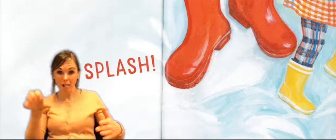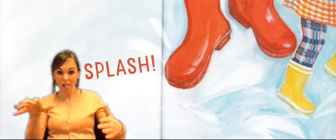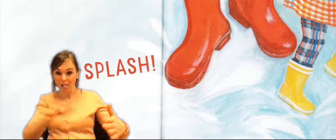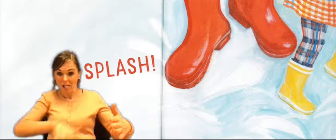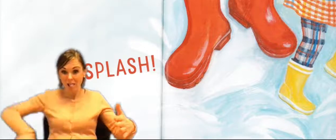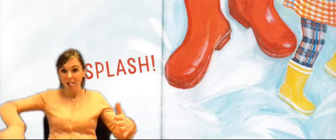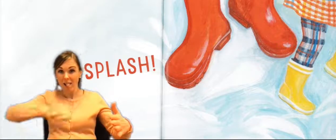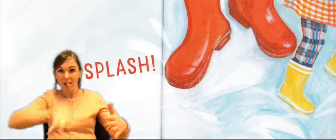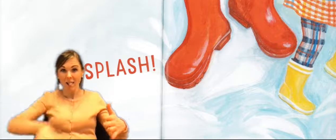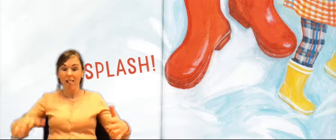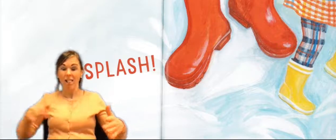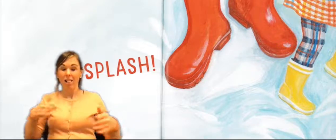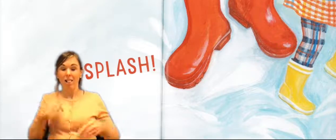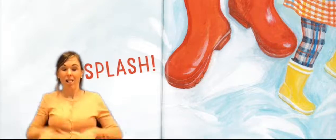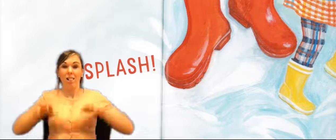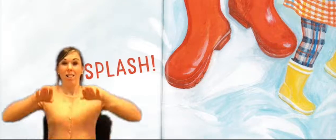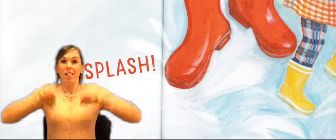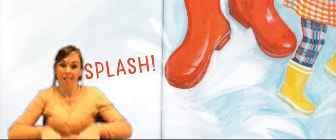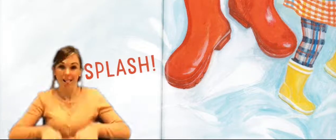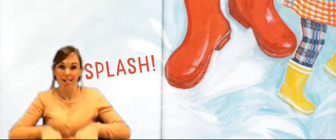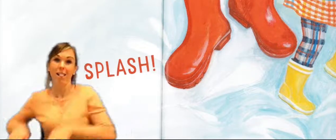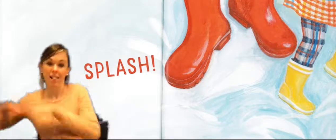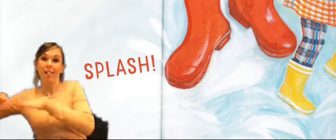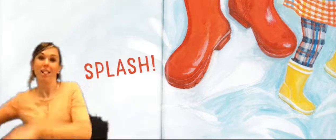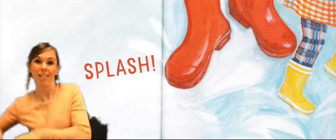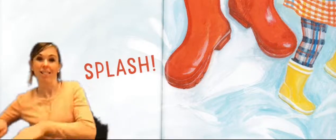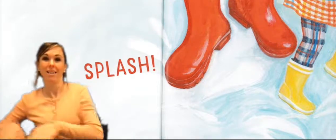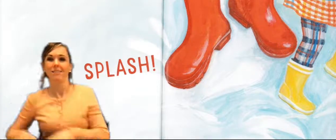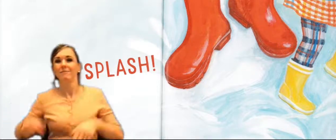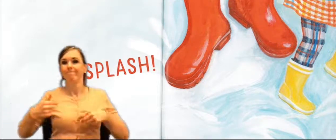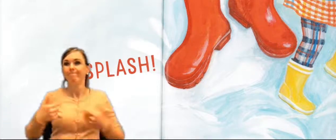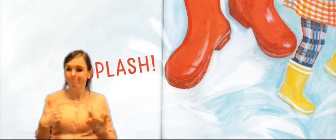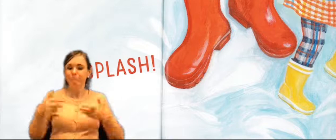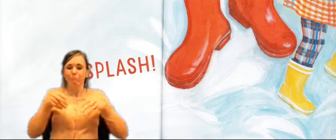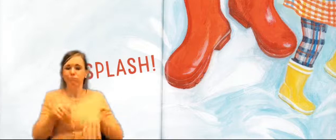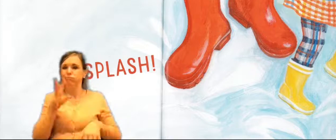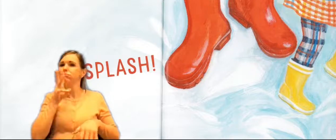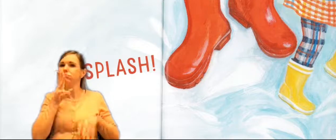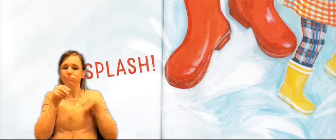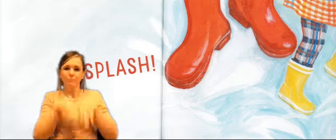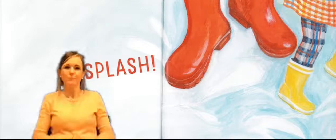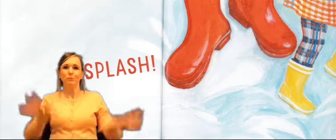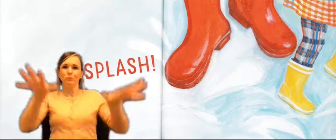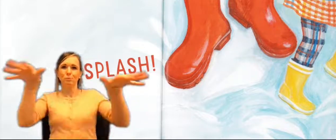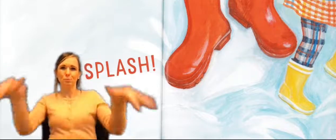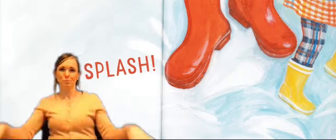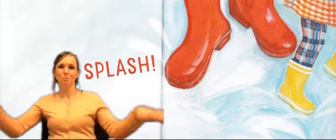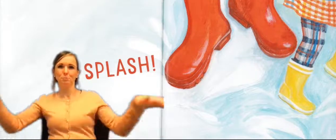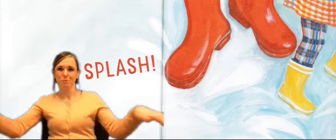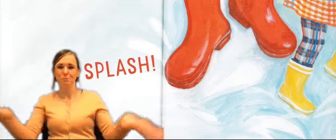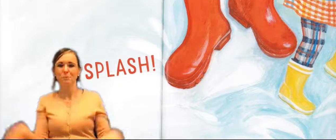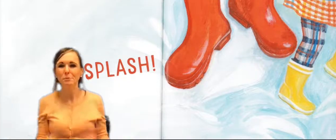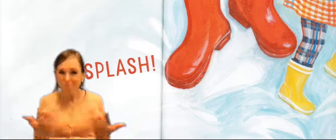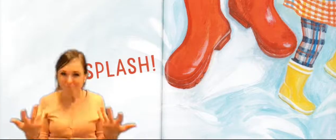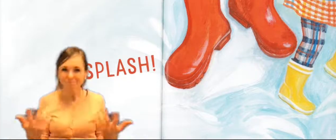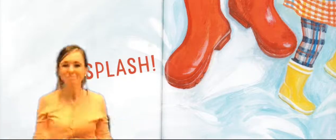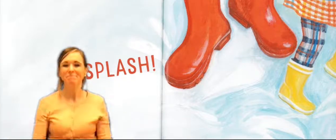puddle, P-U-D-D-L-E, puddle. We step in together, and the water